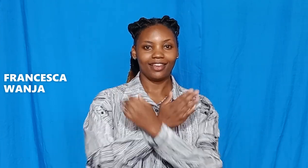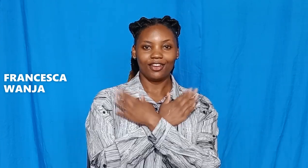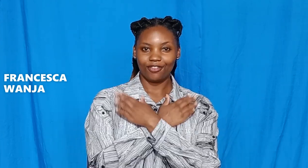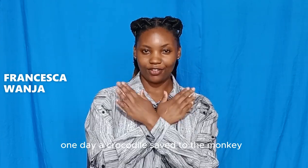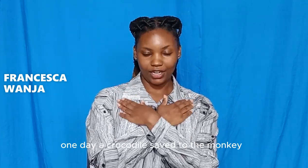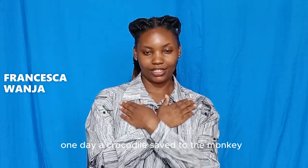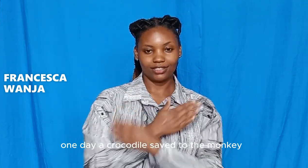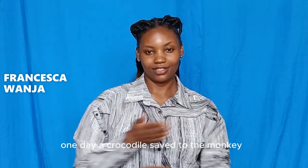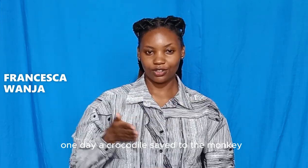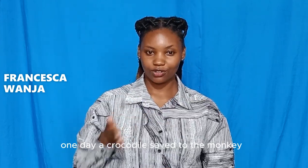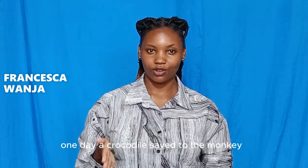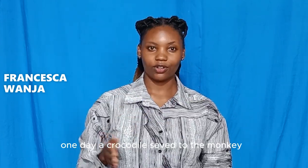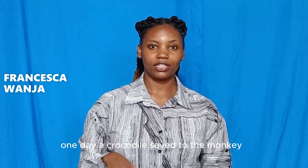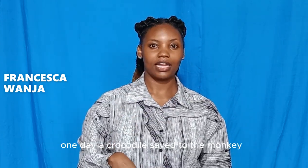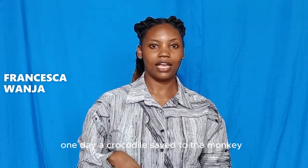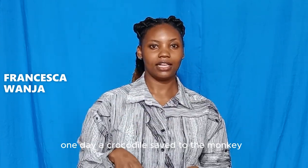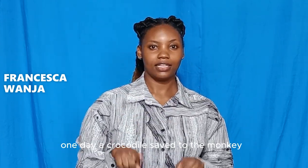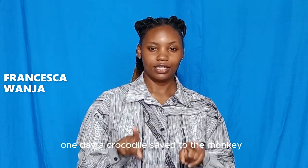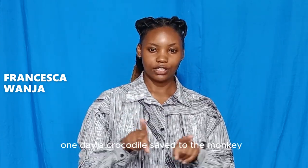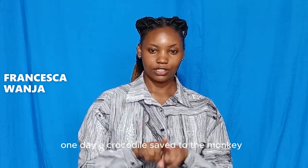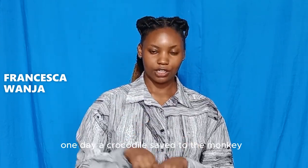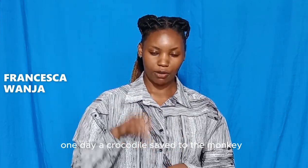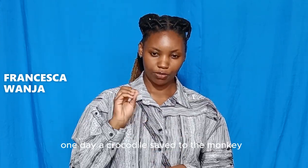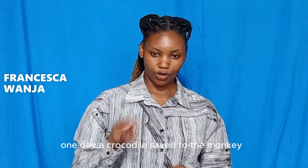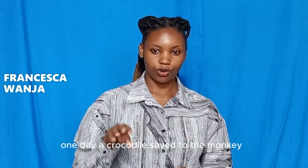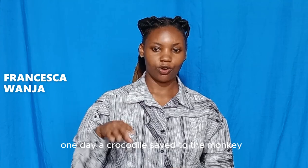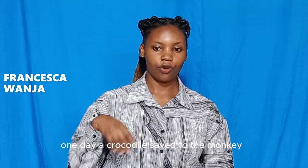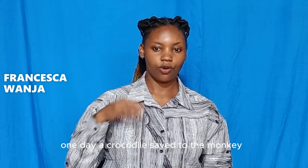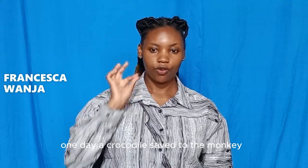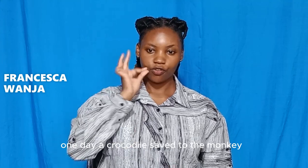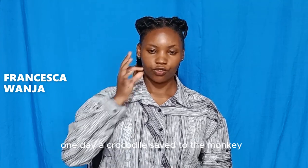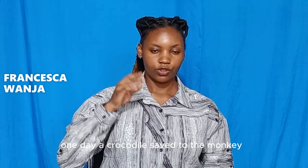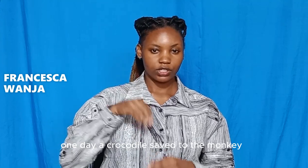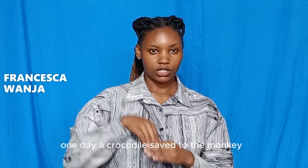One day, the crocodile said to the monkey.